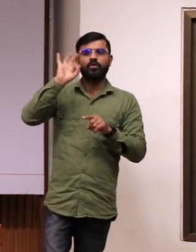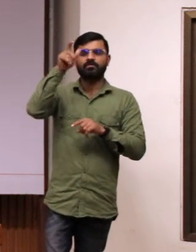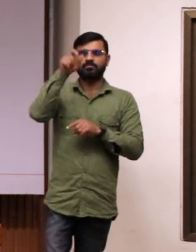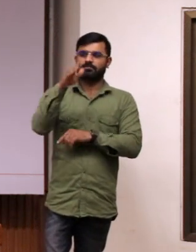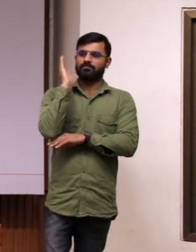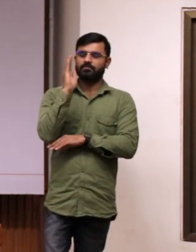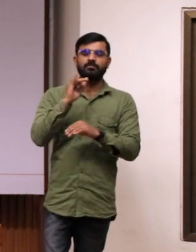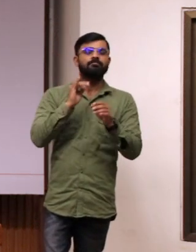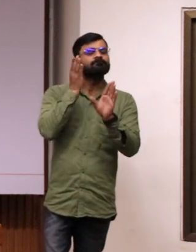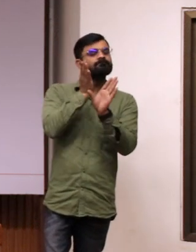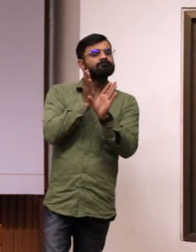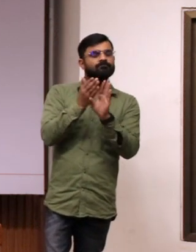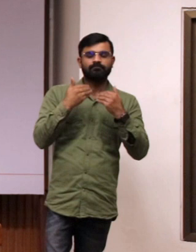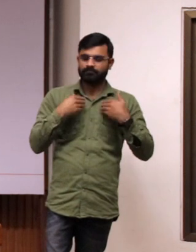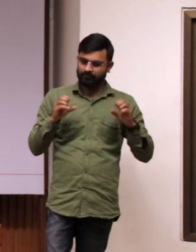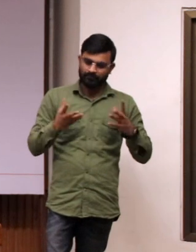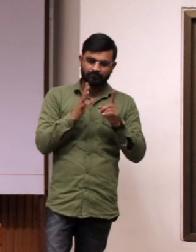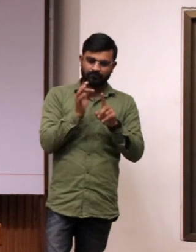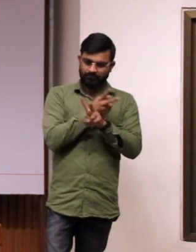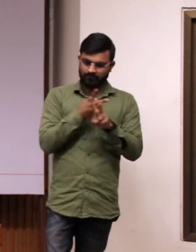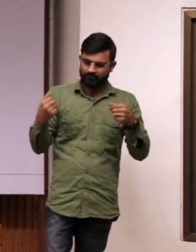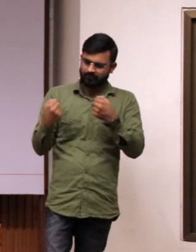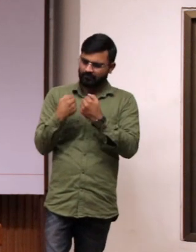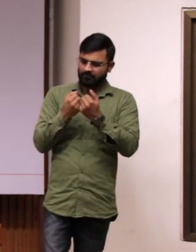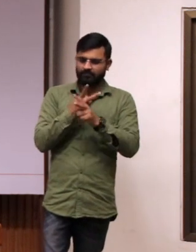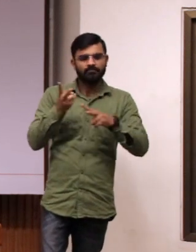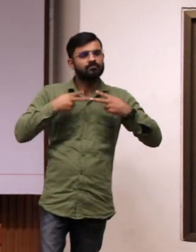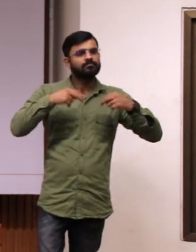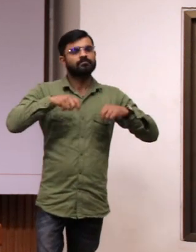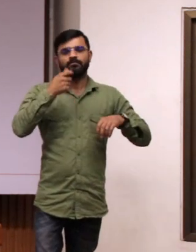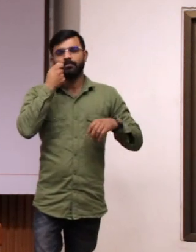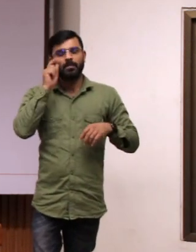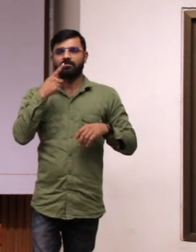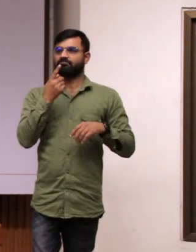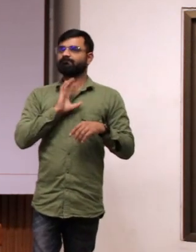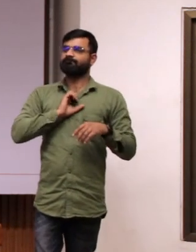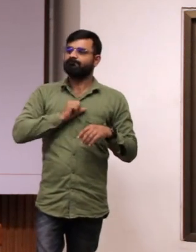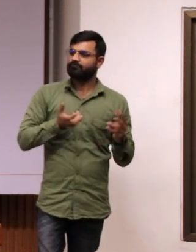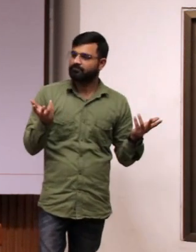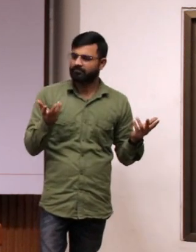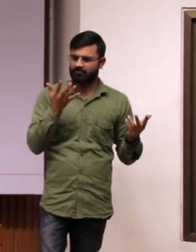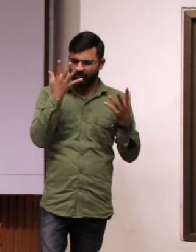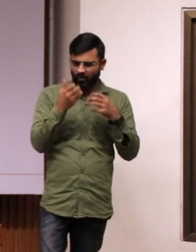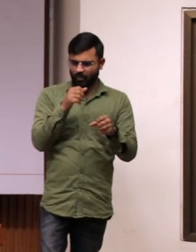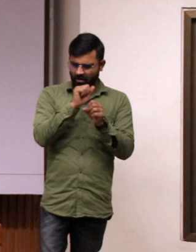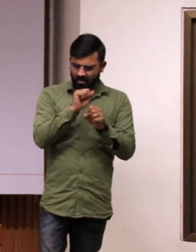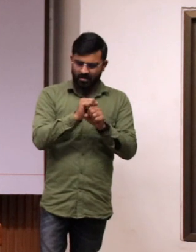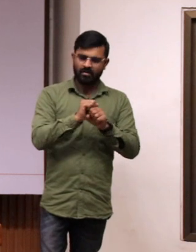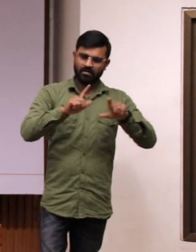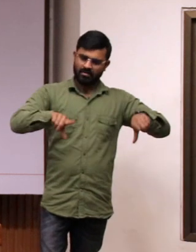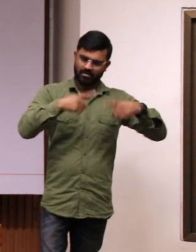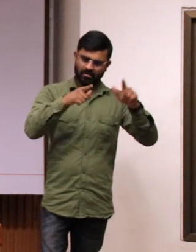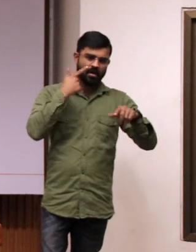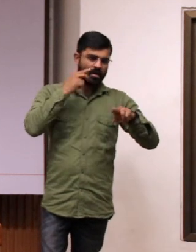professor, psychology professor. When I started doing all this fighting, etc., court, etc., my father was upset. Yeah. That you want to work in the forest, you